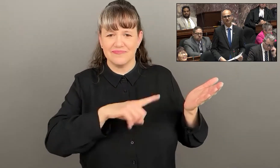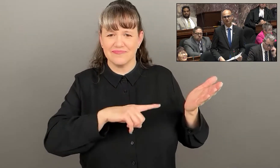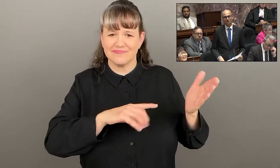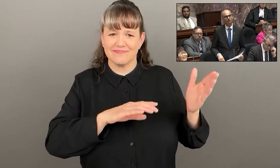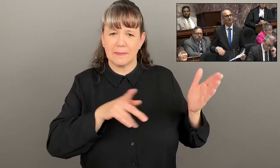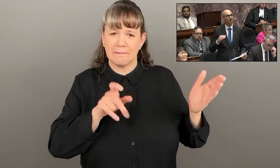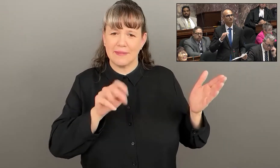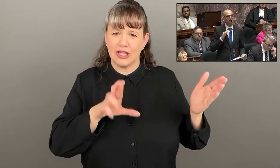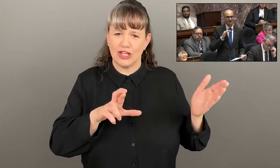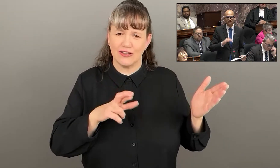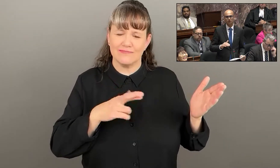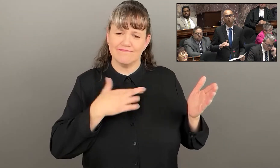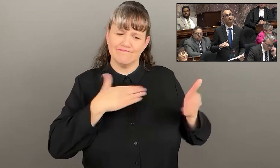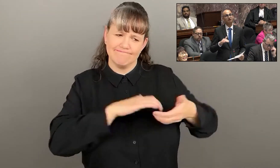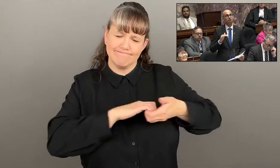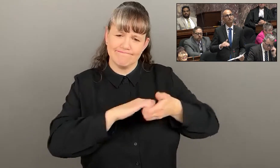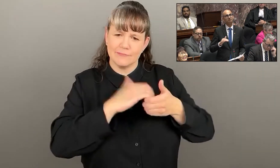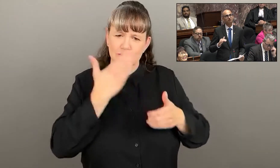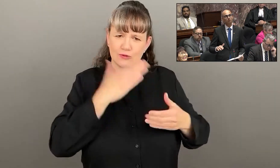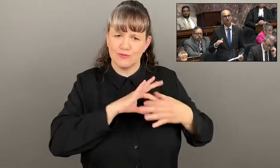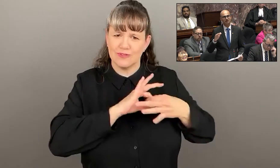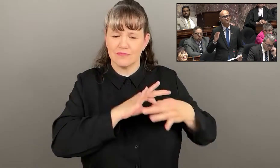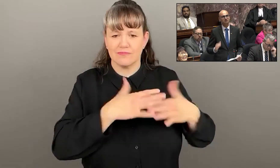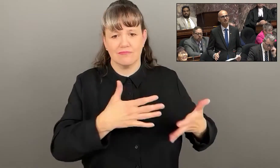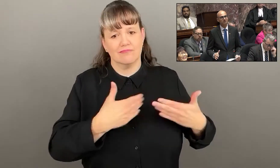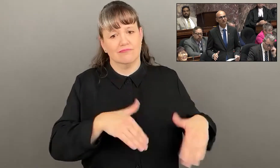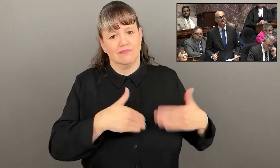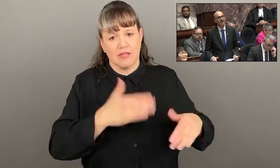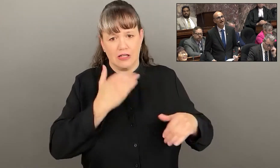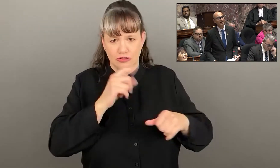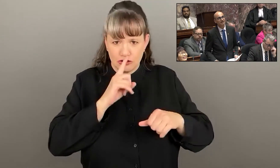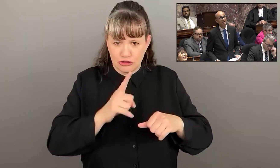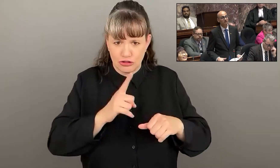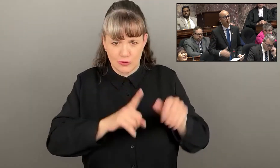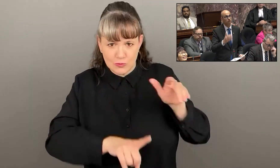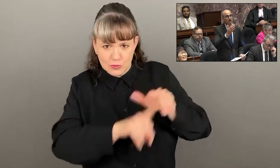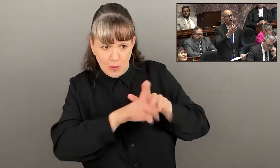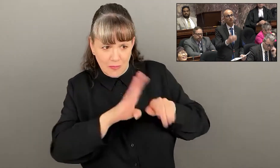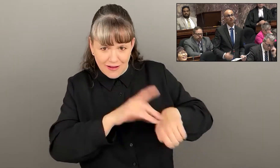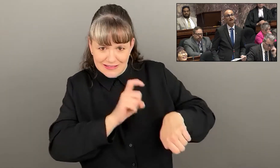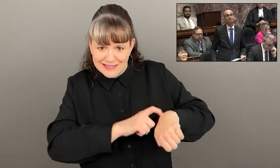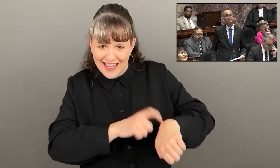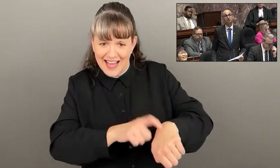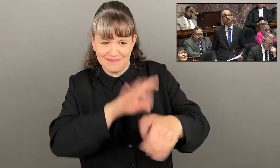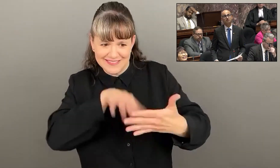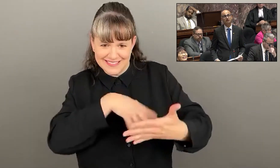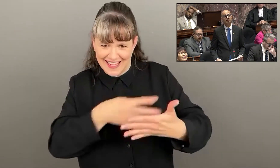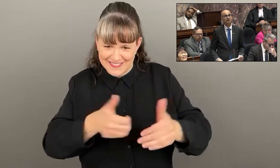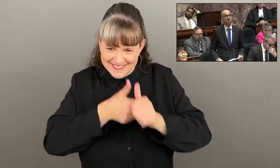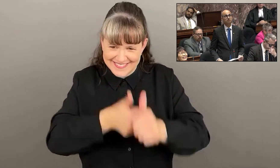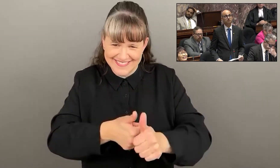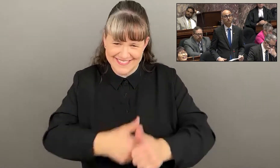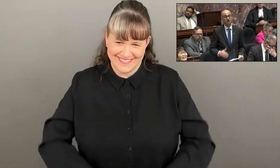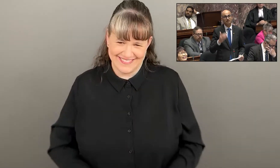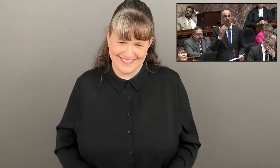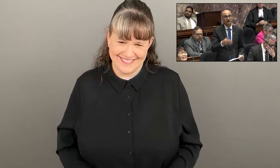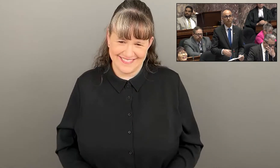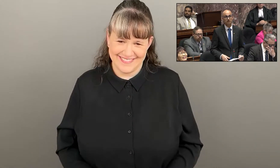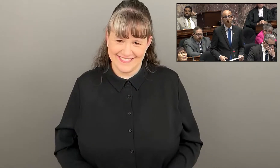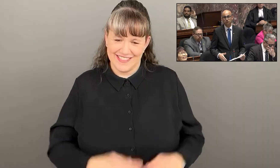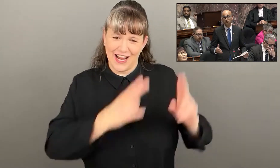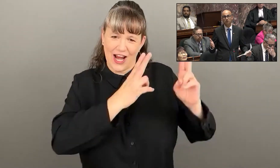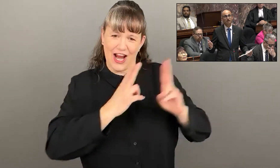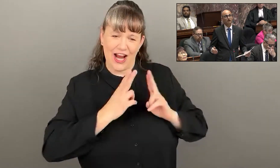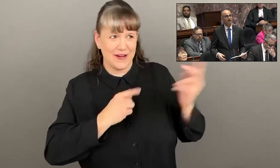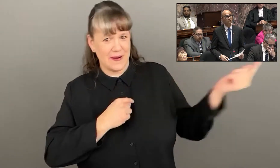and makes sure we are on schedule wherever we have to go in the legislature. And so it's a great honor to have Peter here in the legislature, in the